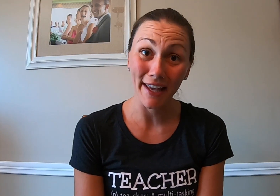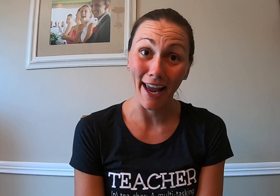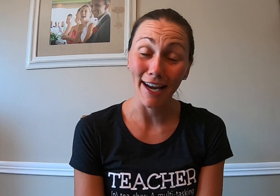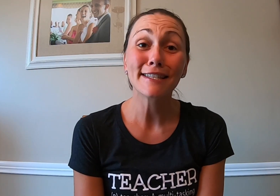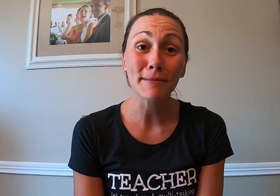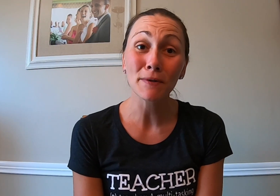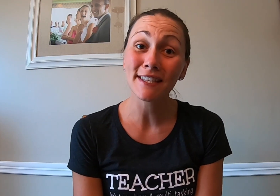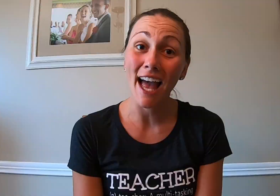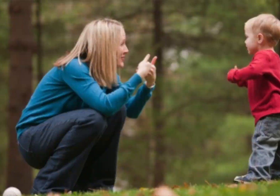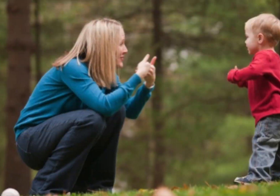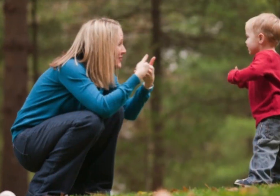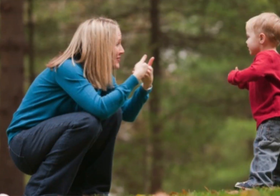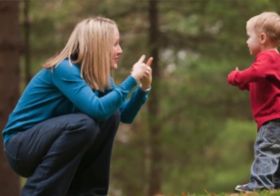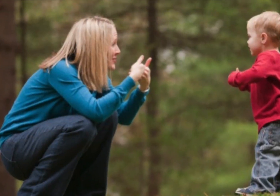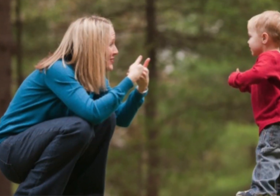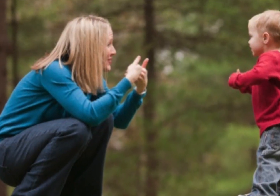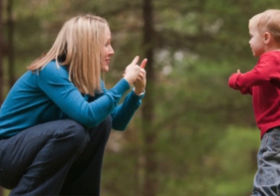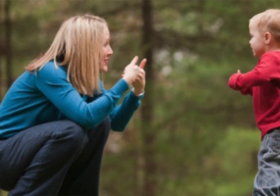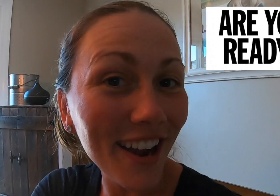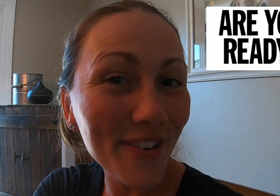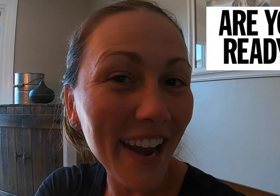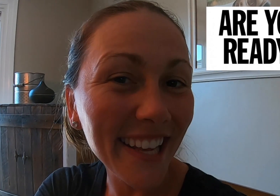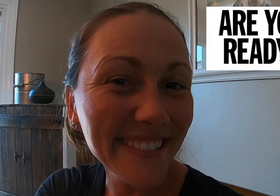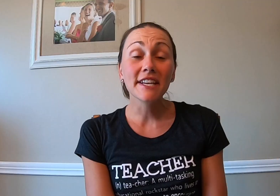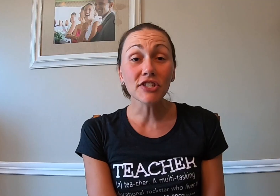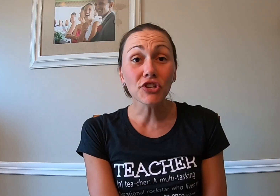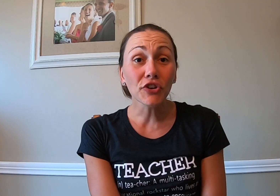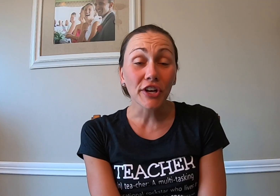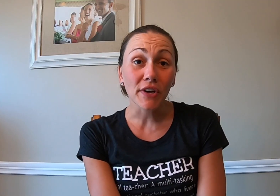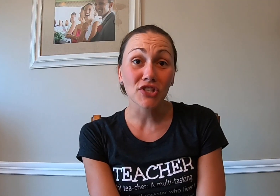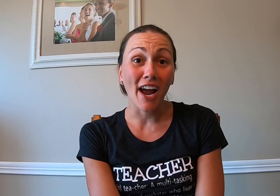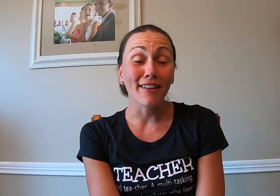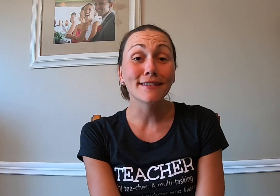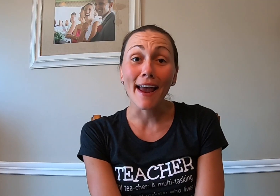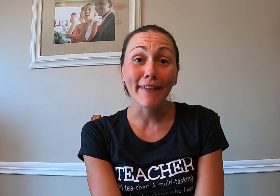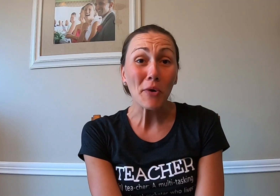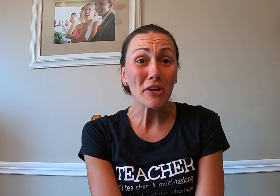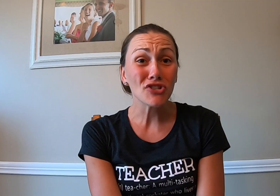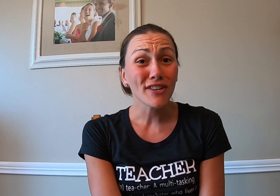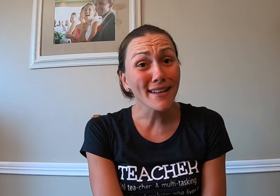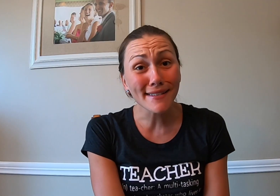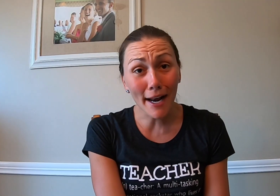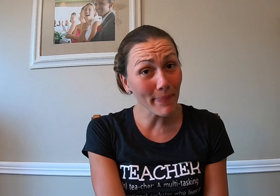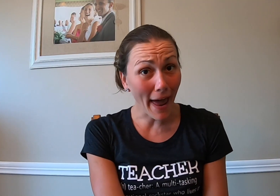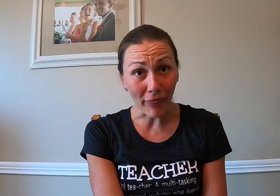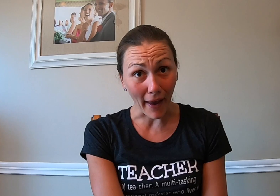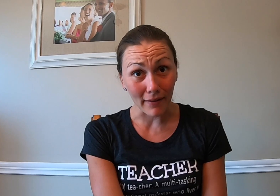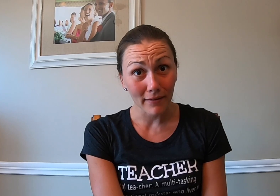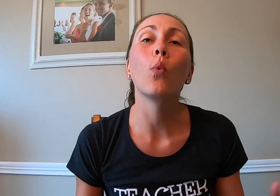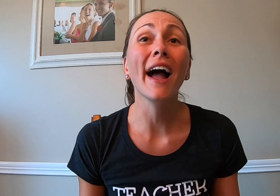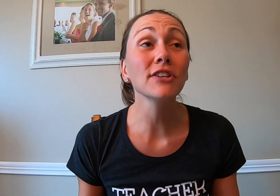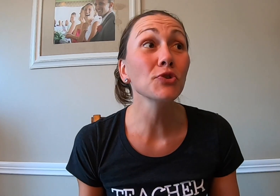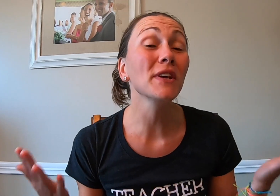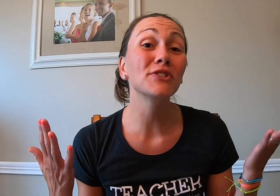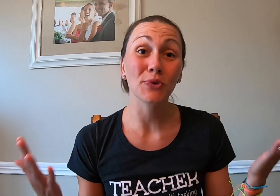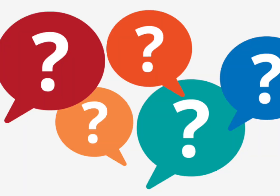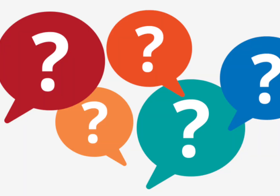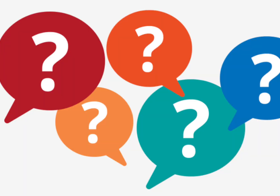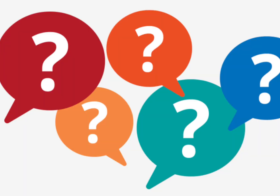communicate simple signs with your child. Are you ready? Teaching your hearing child sign language is not a bad thing. Why should we do it, do you